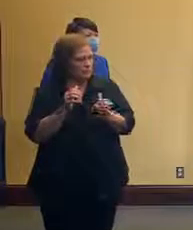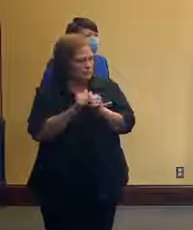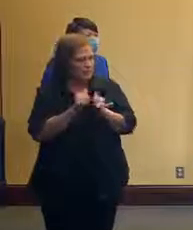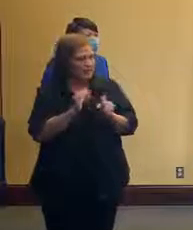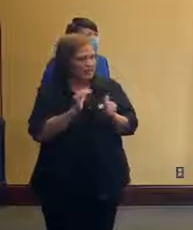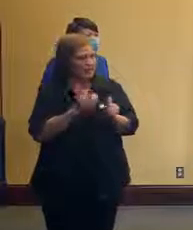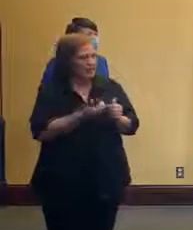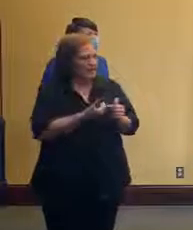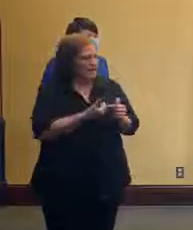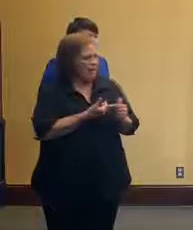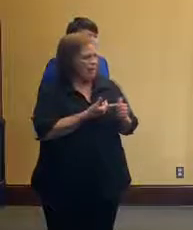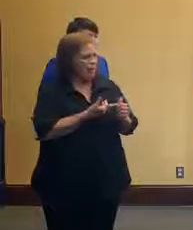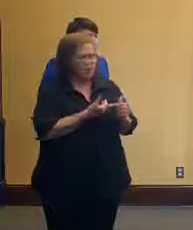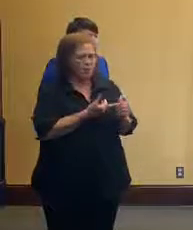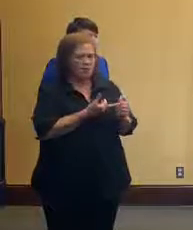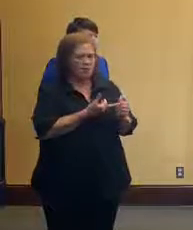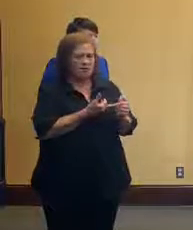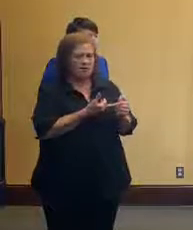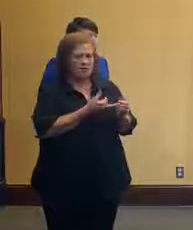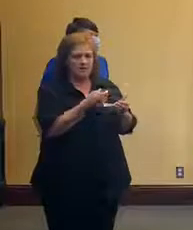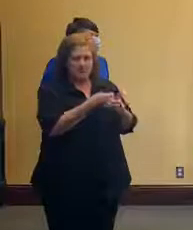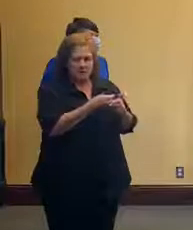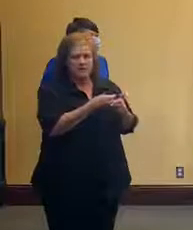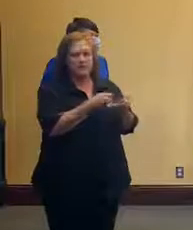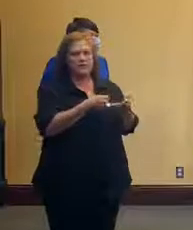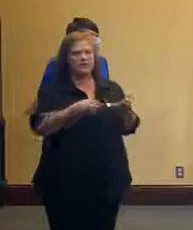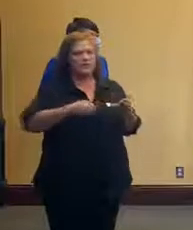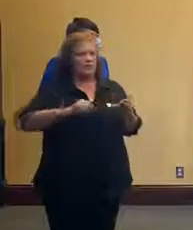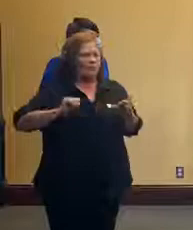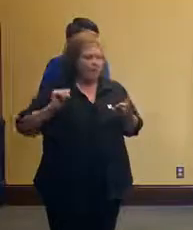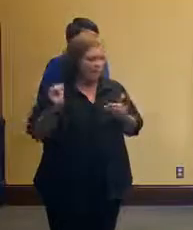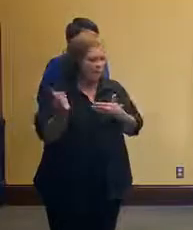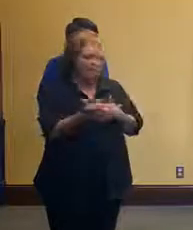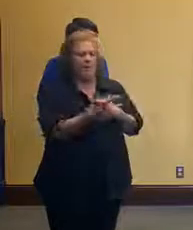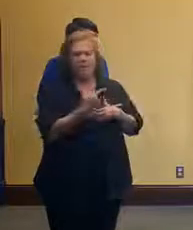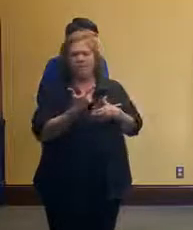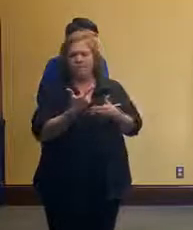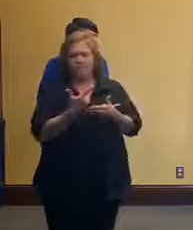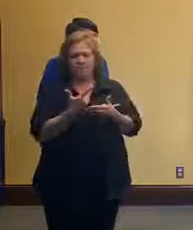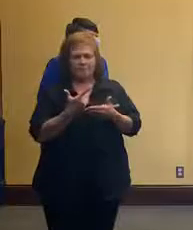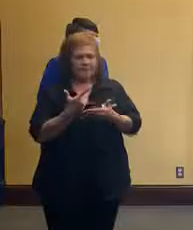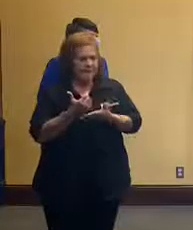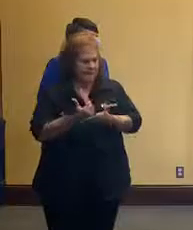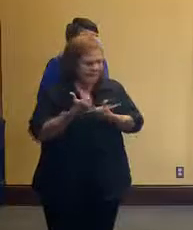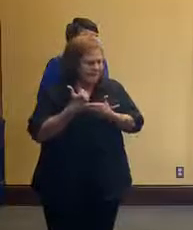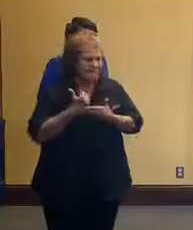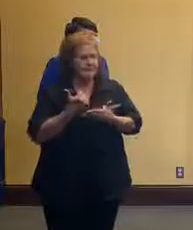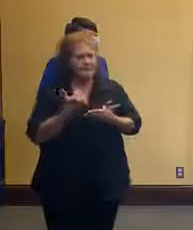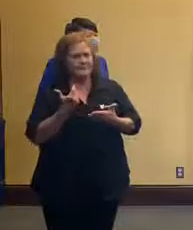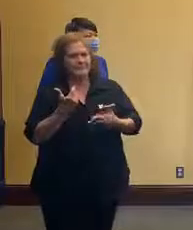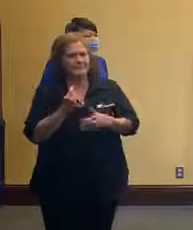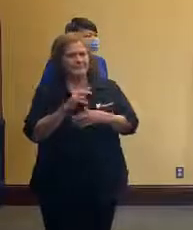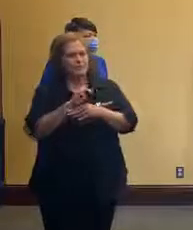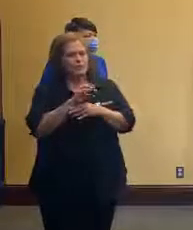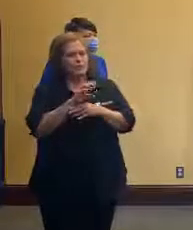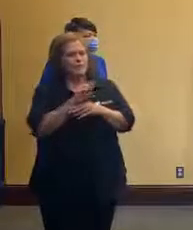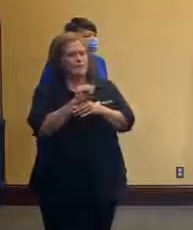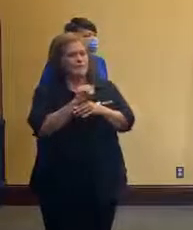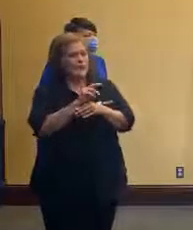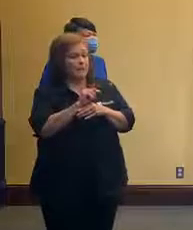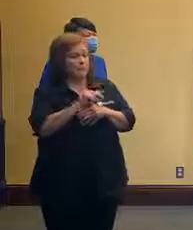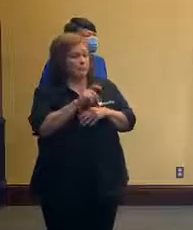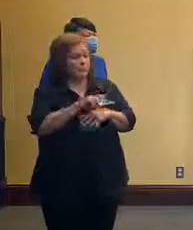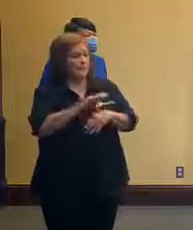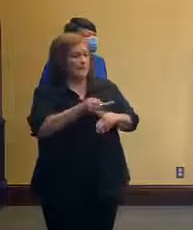just been all hands on deck, and certainly our directors have been stepping up. And you know, our finance office, Norman, would have been here today,